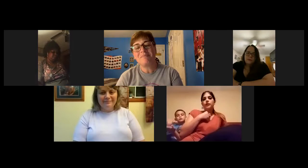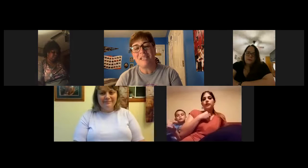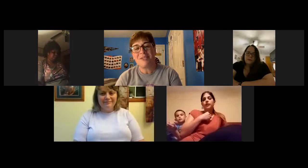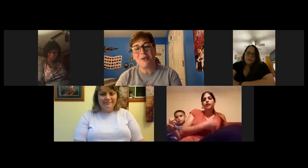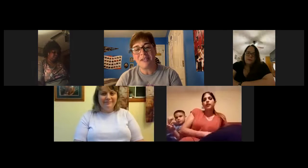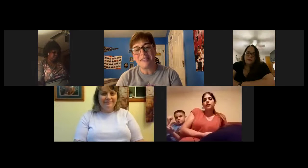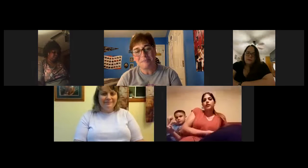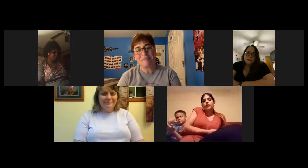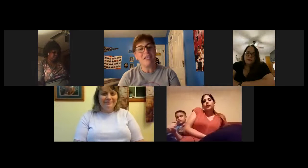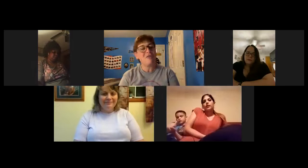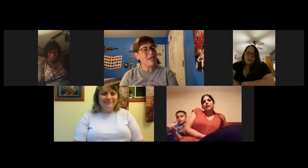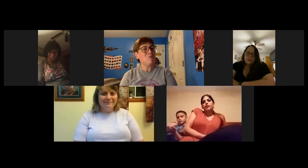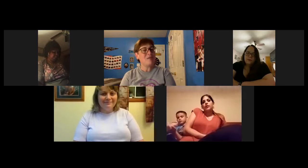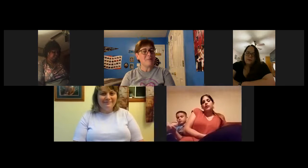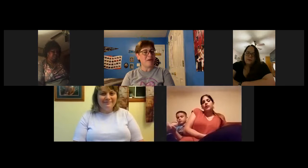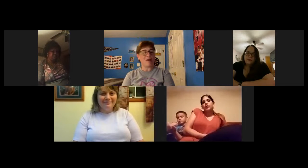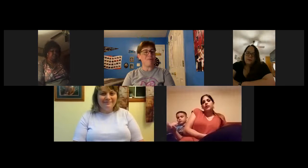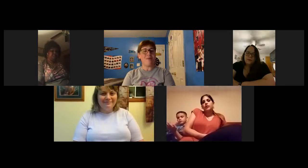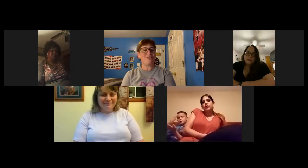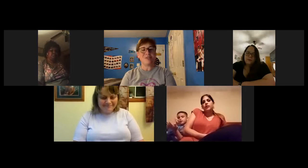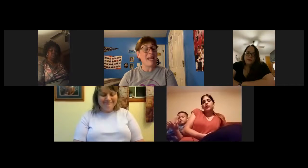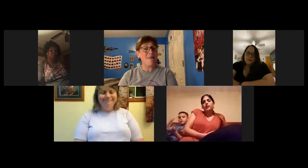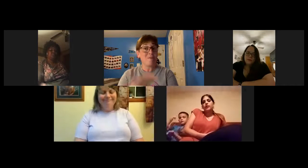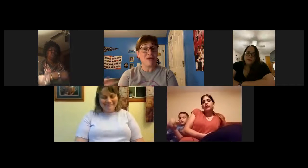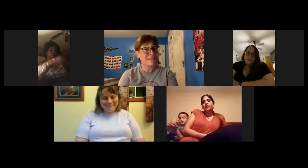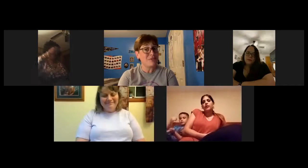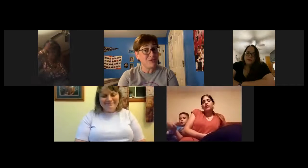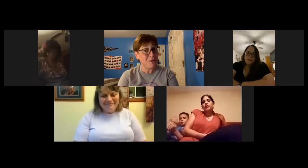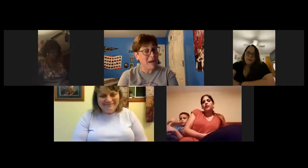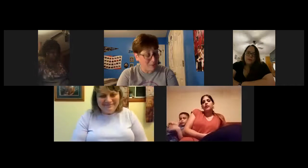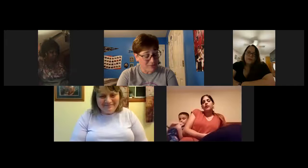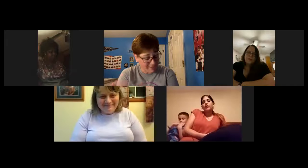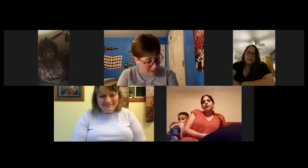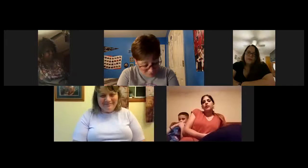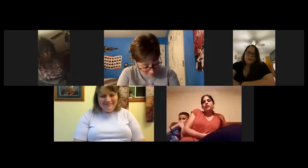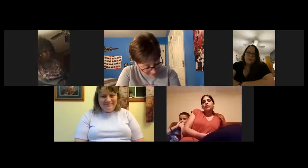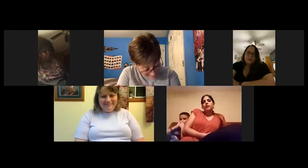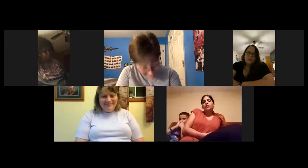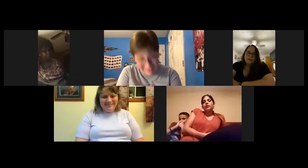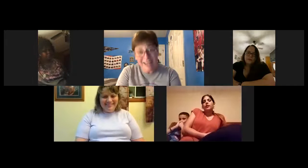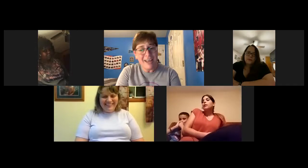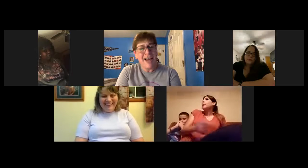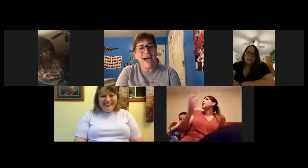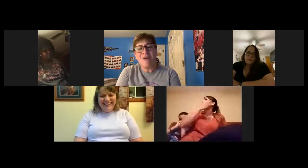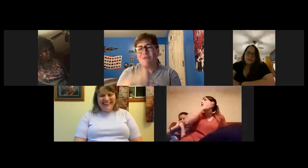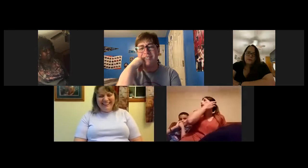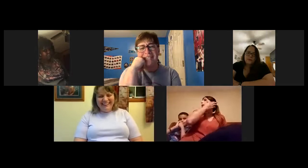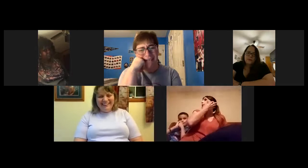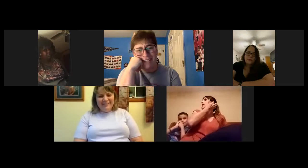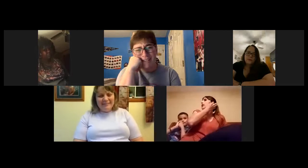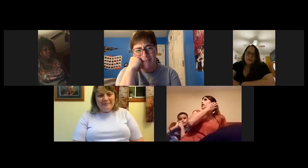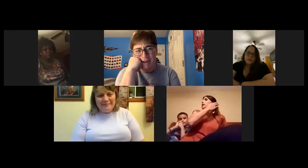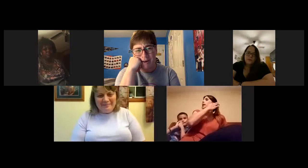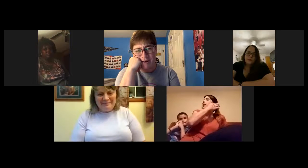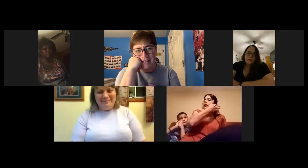up. That's all it is. It will get better, I promise you. And I'm impressed that you can go backwards in the alphabet, because I would really have